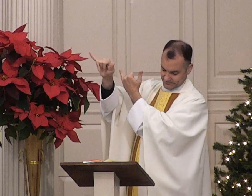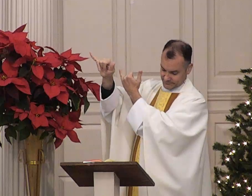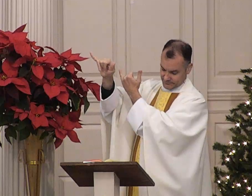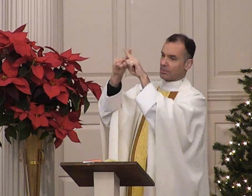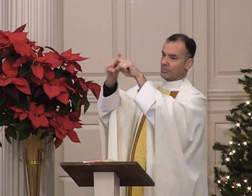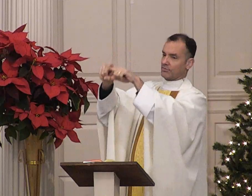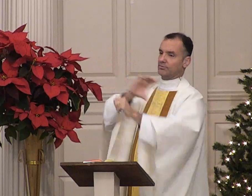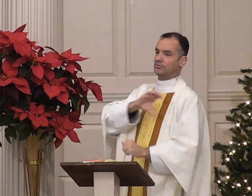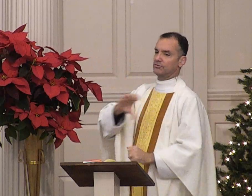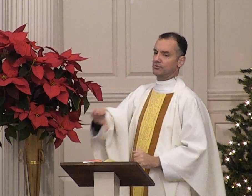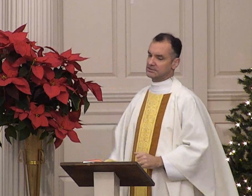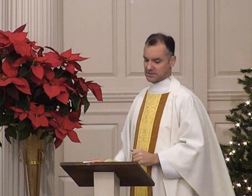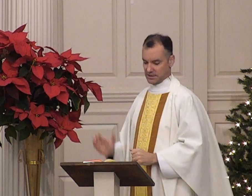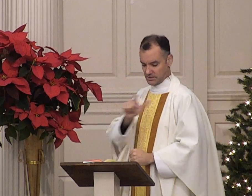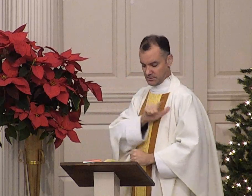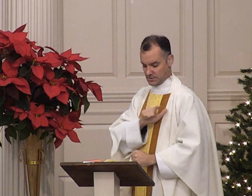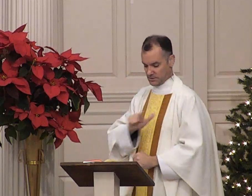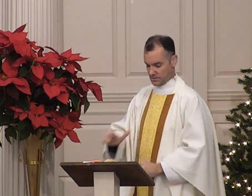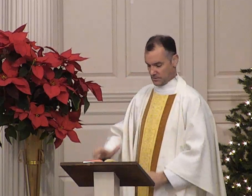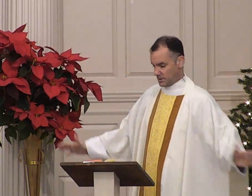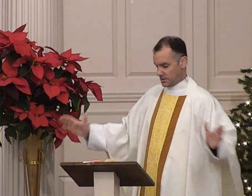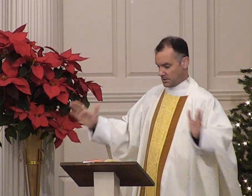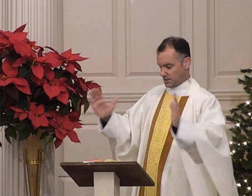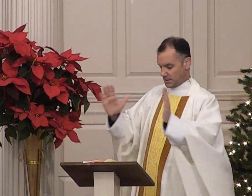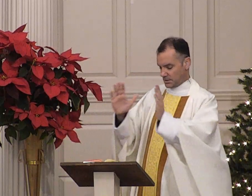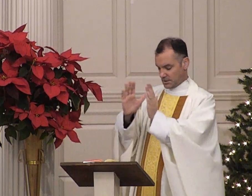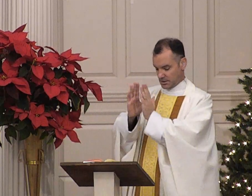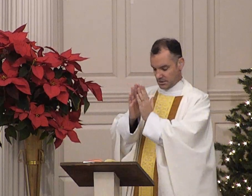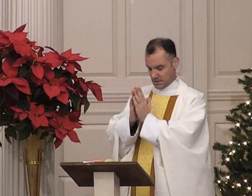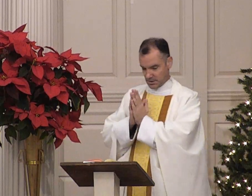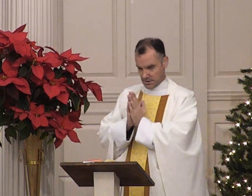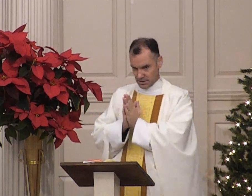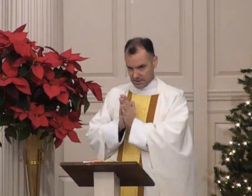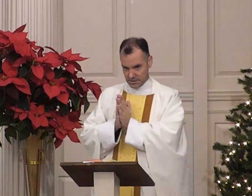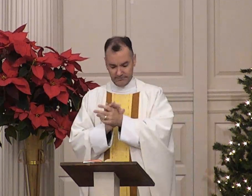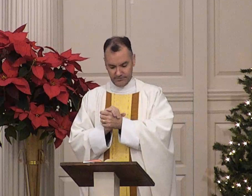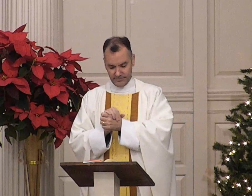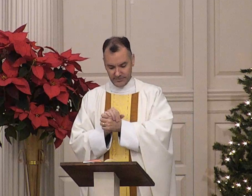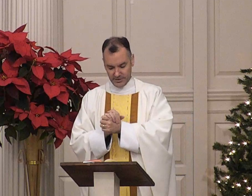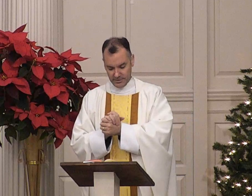things eternal through Christ our Lord. Amen.